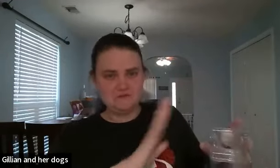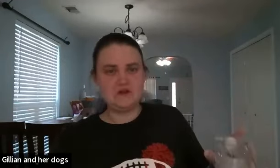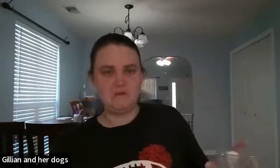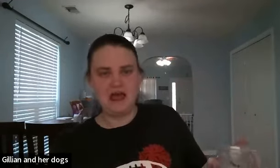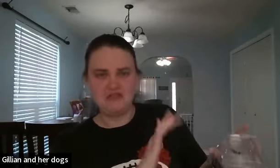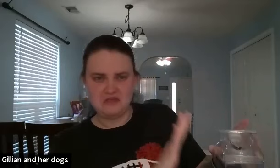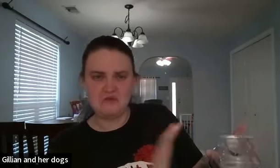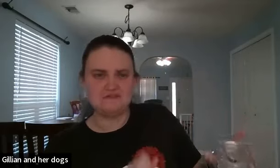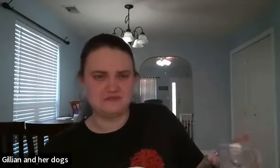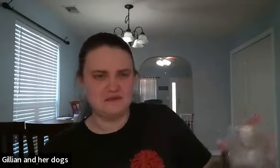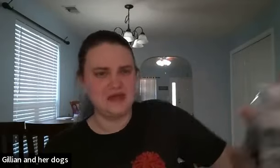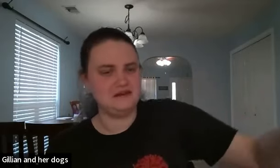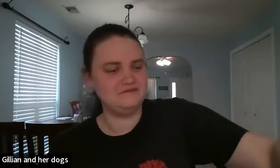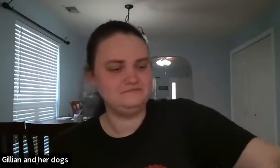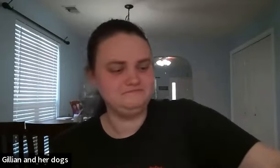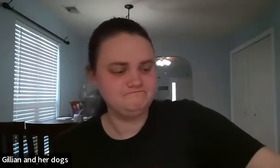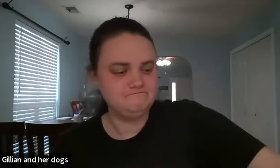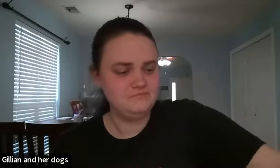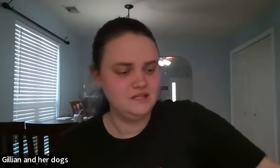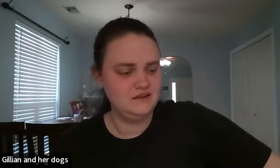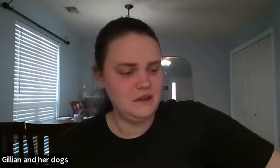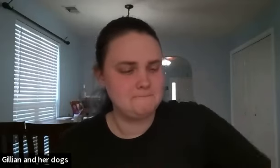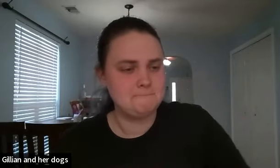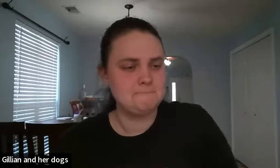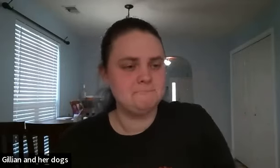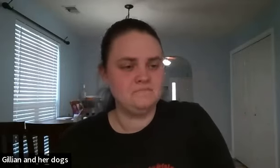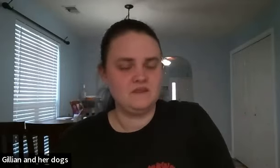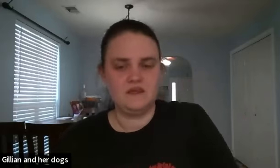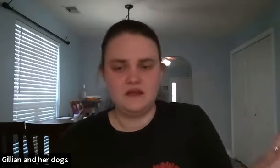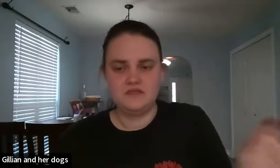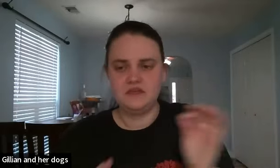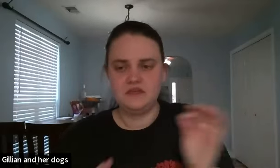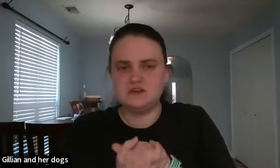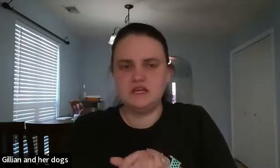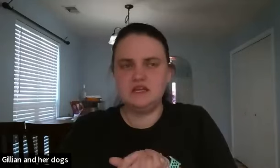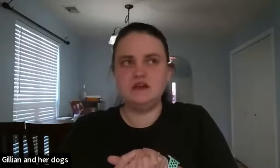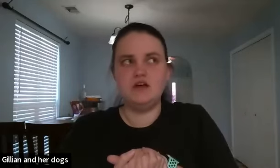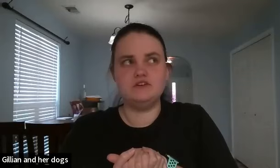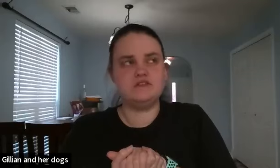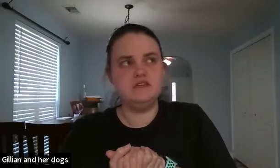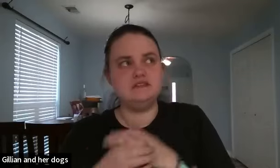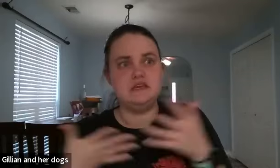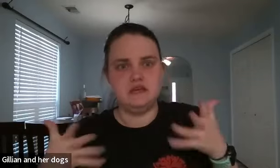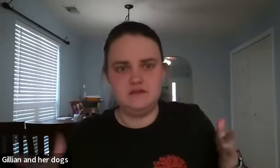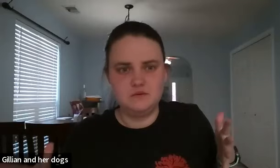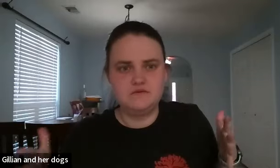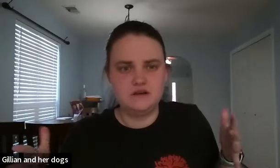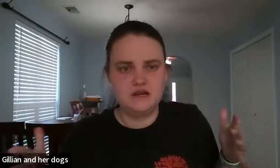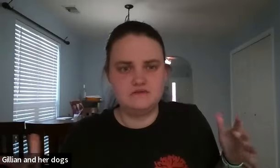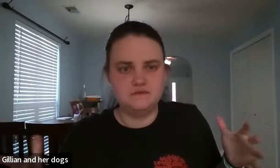you know what? I think we've described that enough. Okay. I think, is there any others? I think that's it. I think we've already kind of